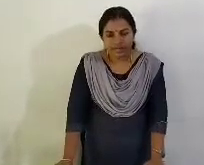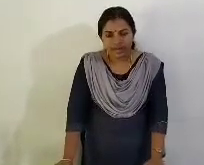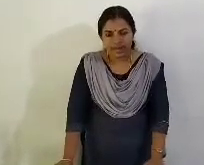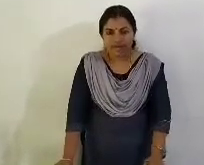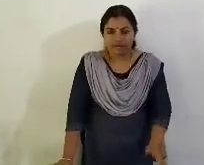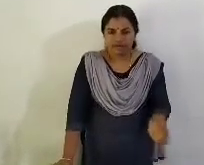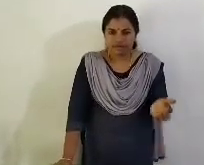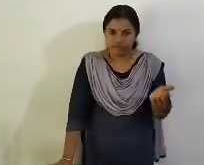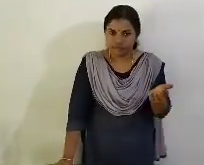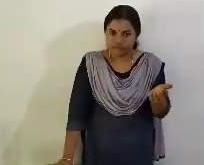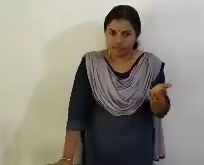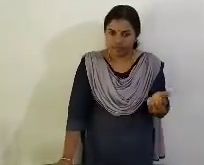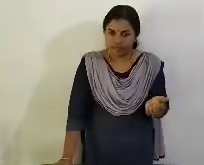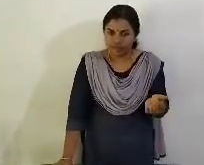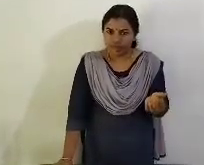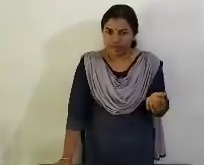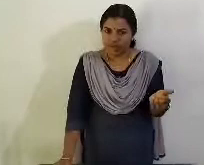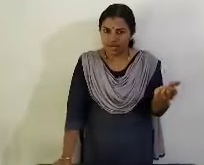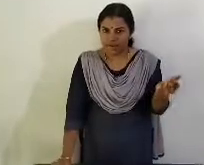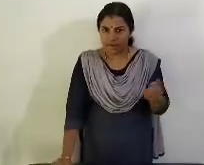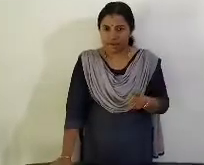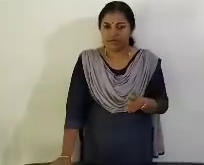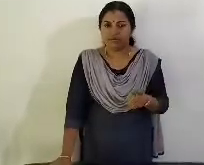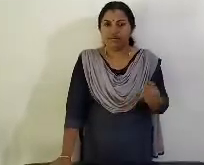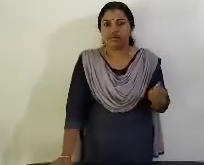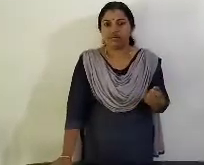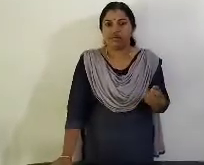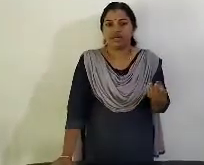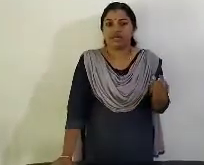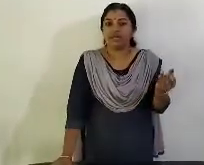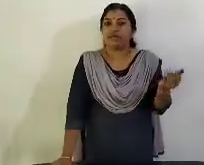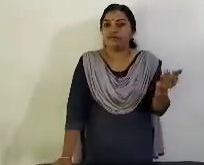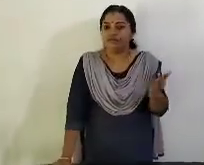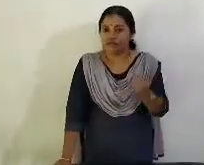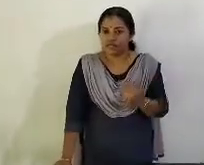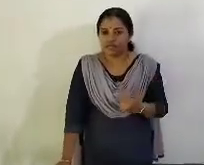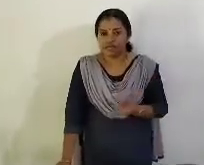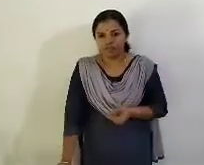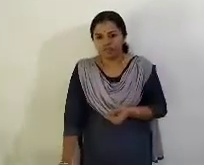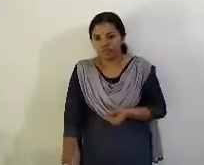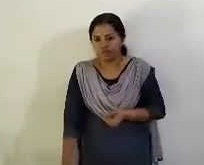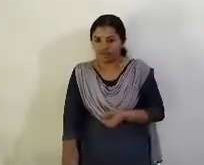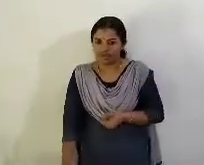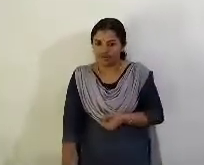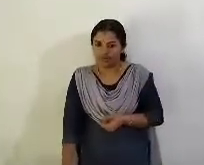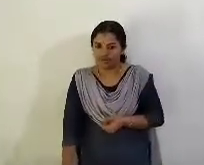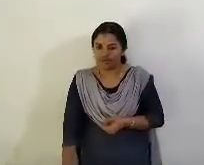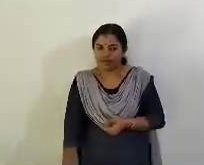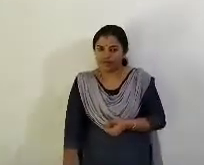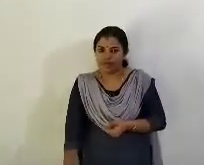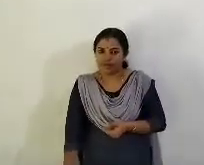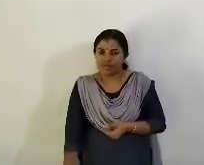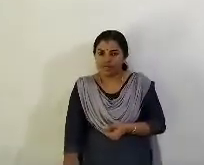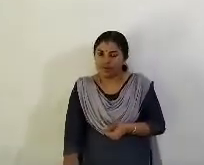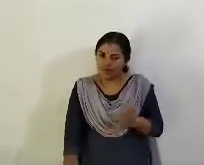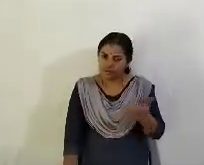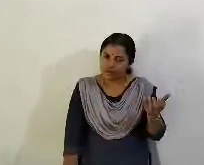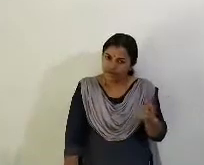Let us just make a comparison between the different image formats. Can you say the